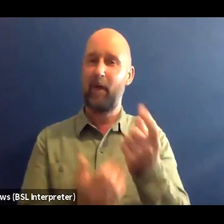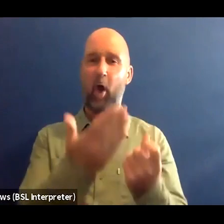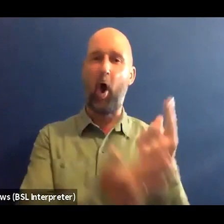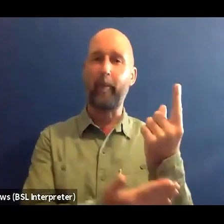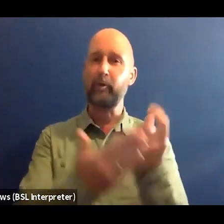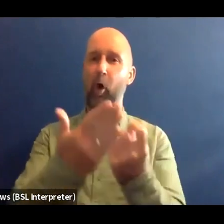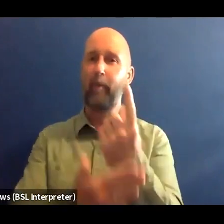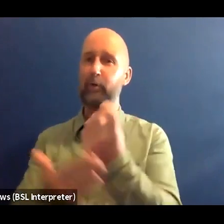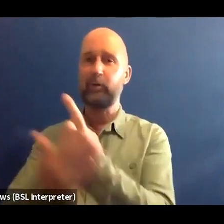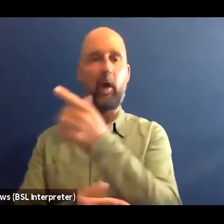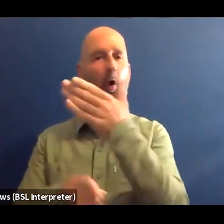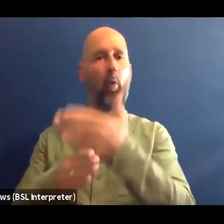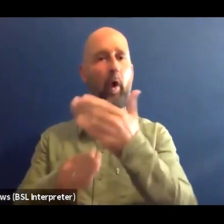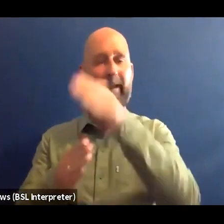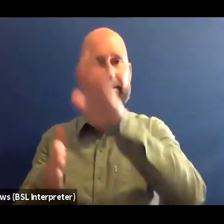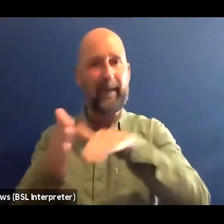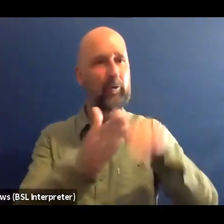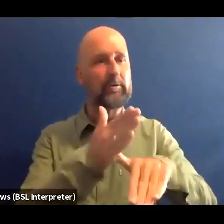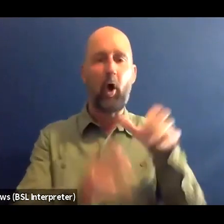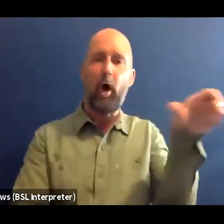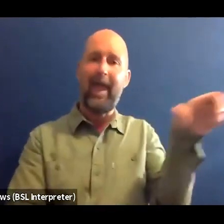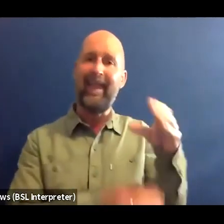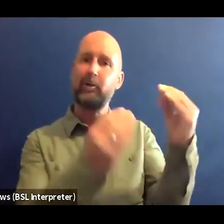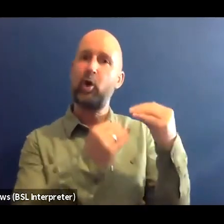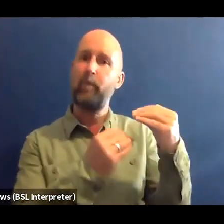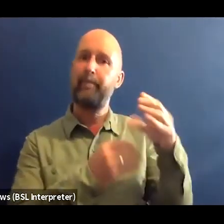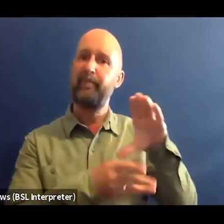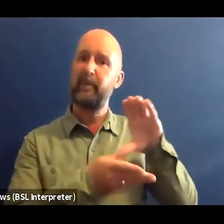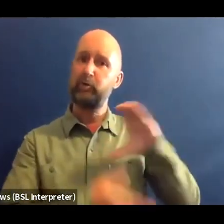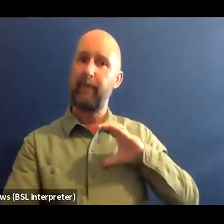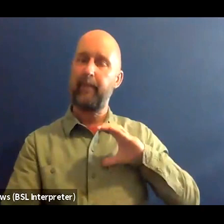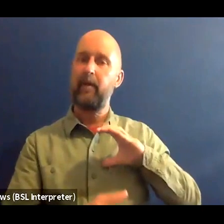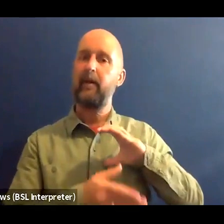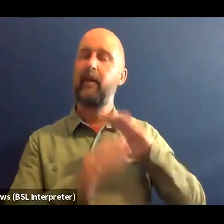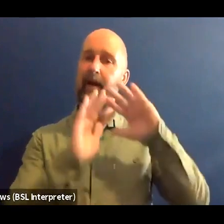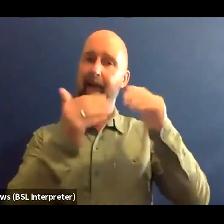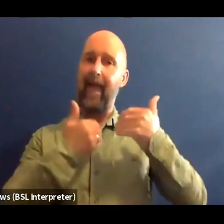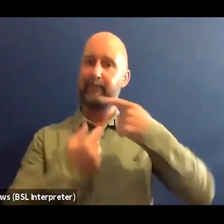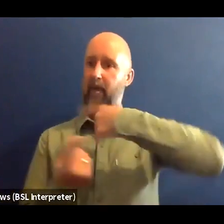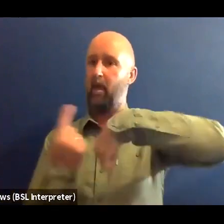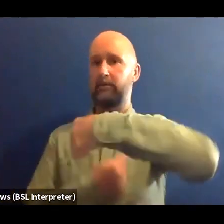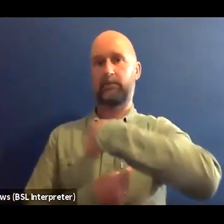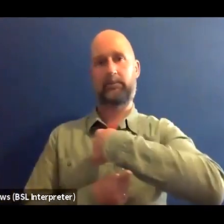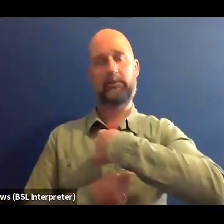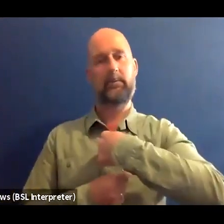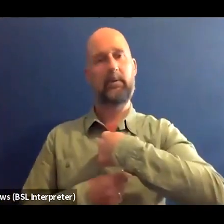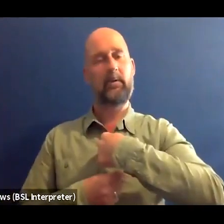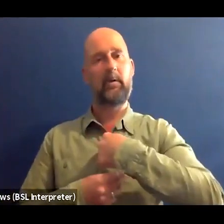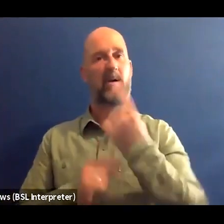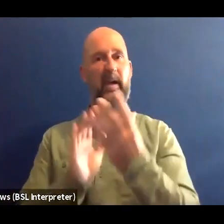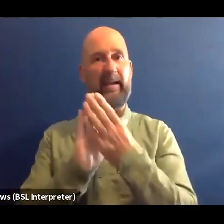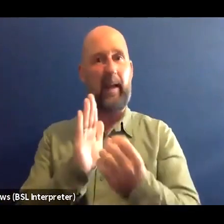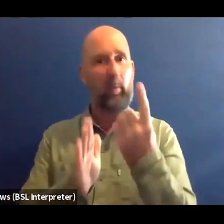so like work experience or internships or anything like that are aimed at people, for example,